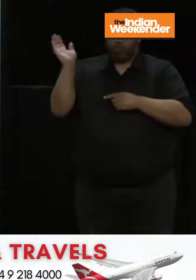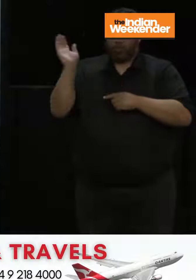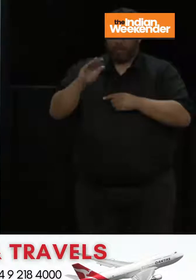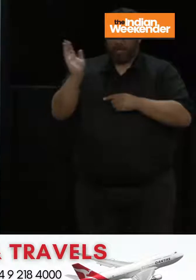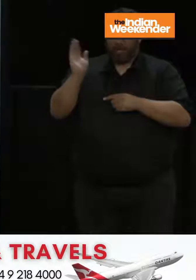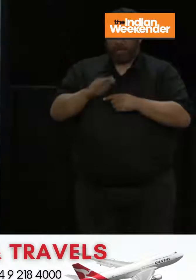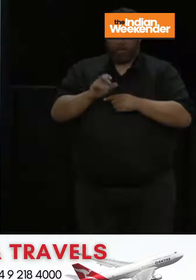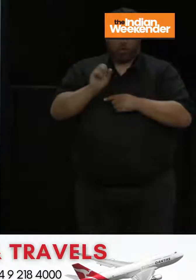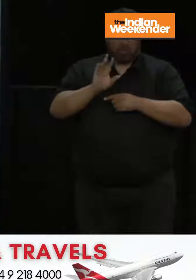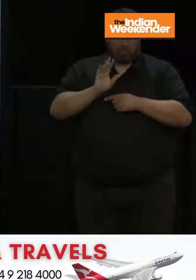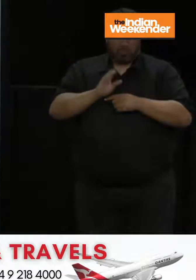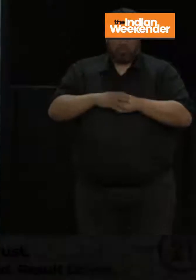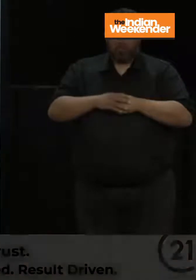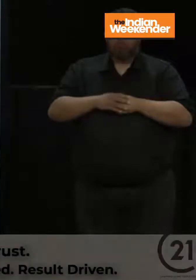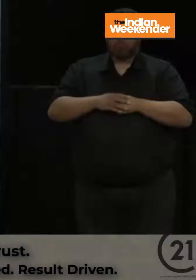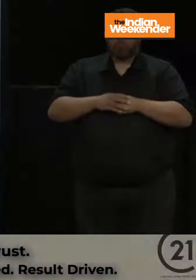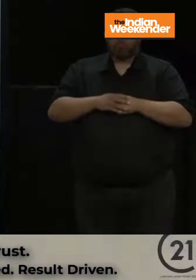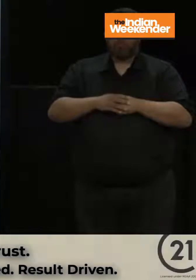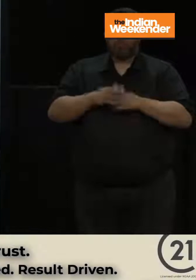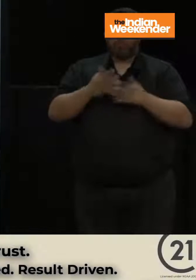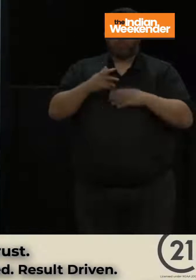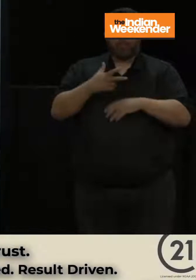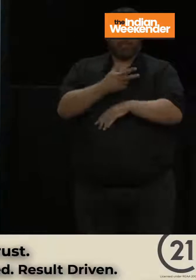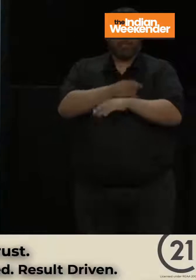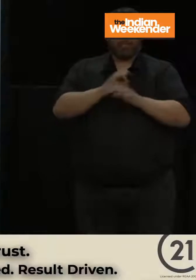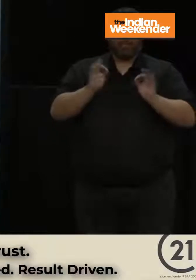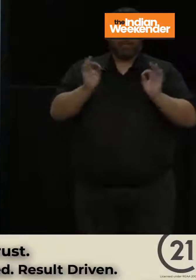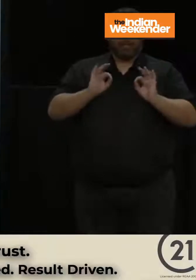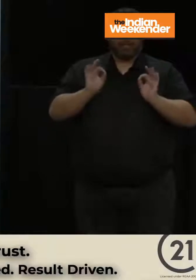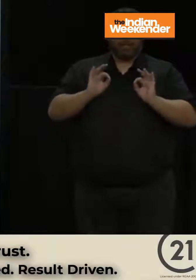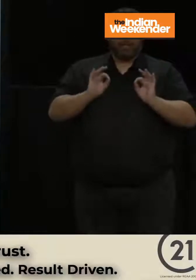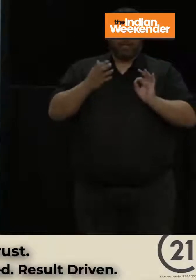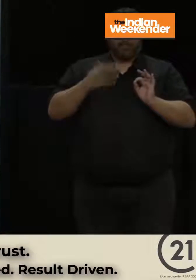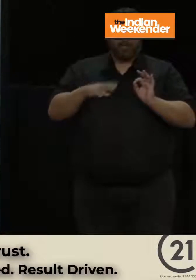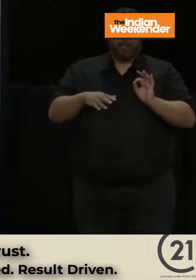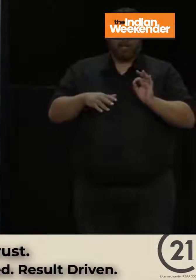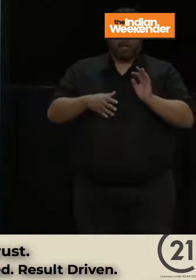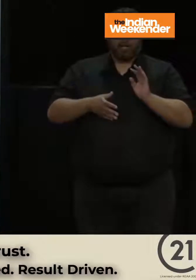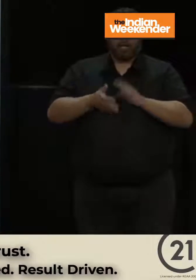unvaccinated and getting a test to leave Auckland over the summer, are you going to have to pay